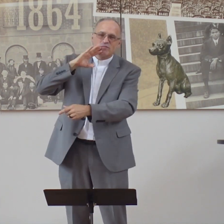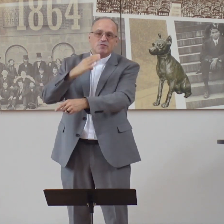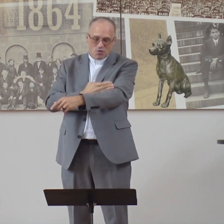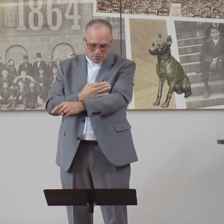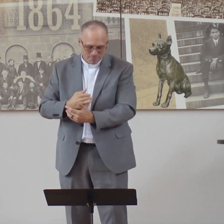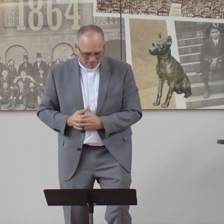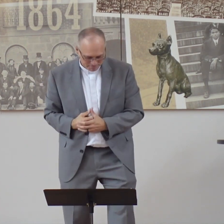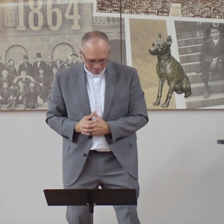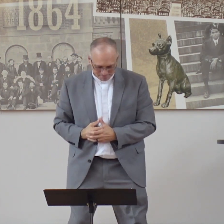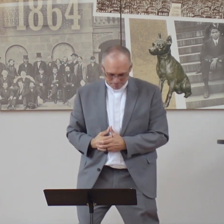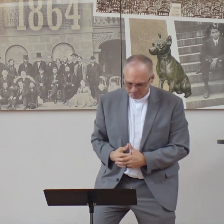Kensicki.